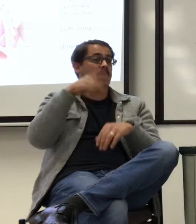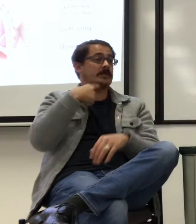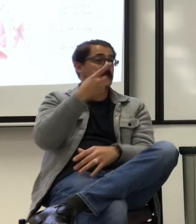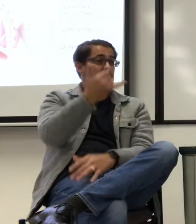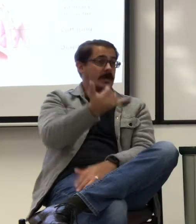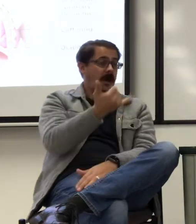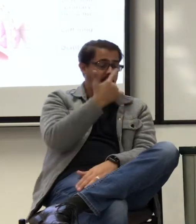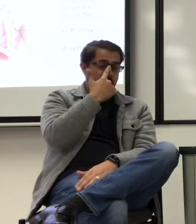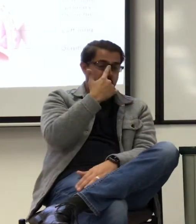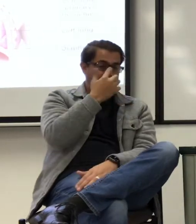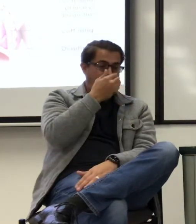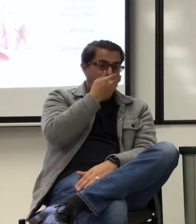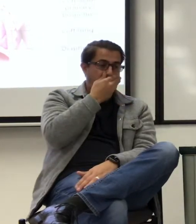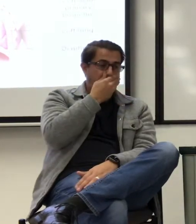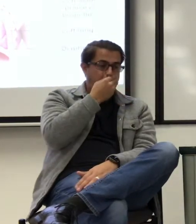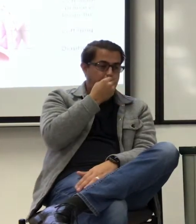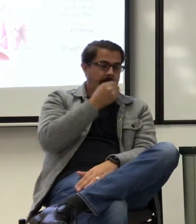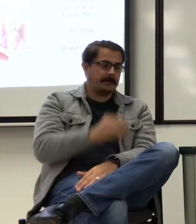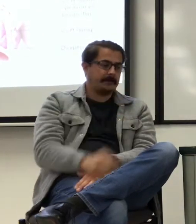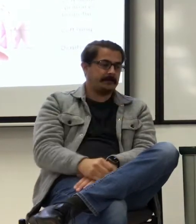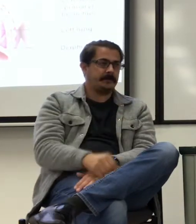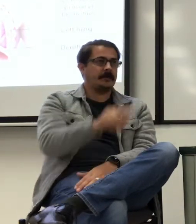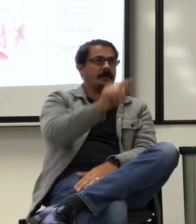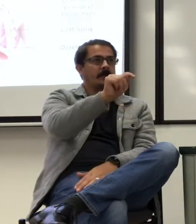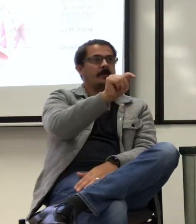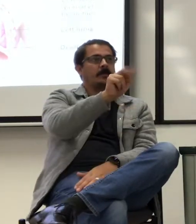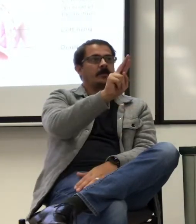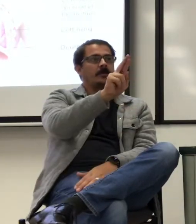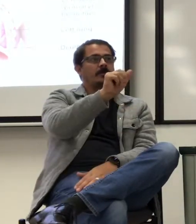is that the trachea,